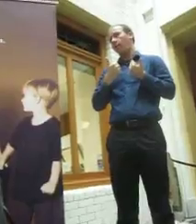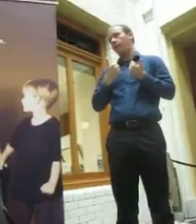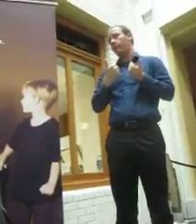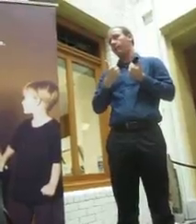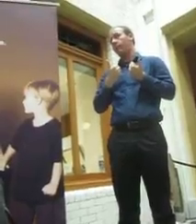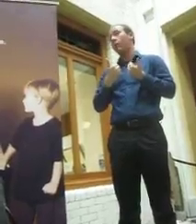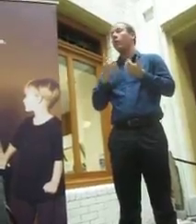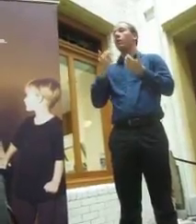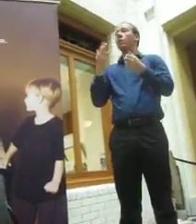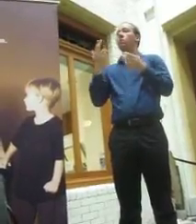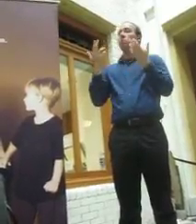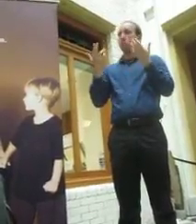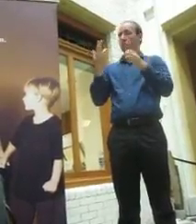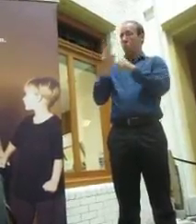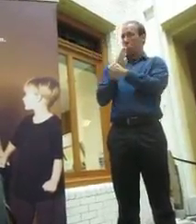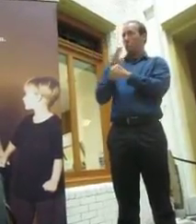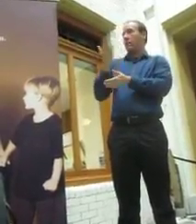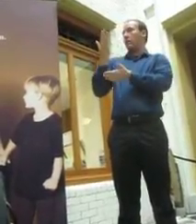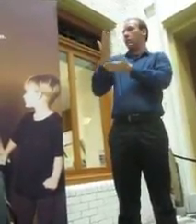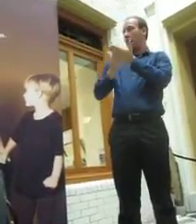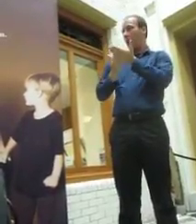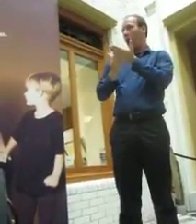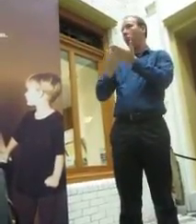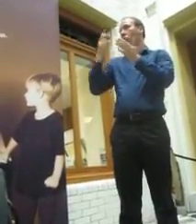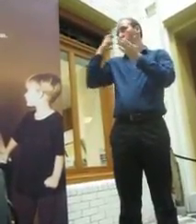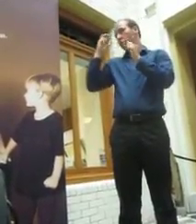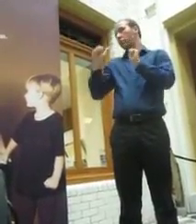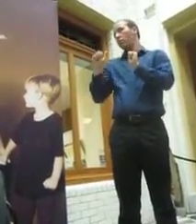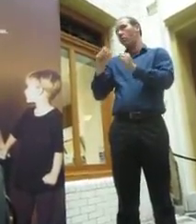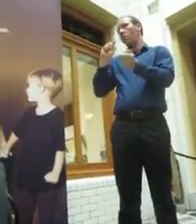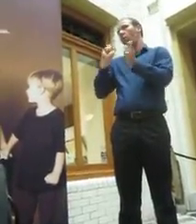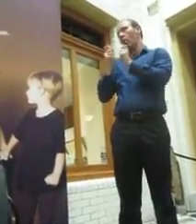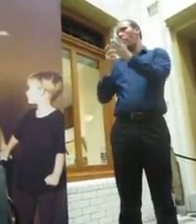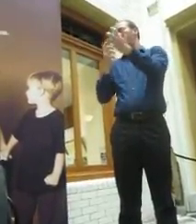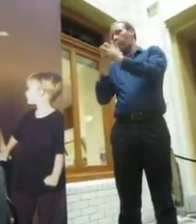of reasonable accommodation for people with disabilities.